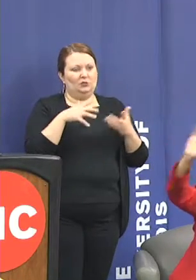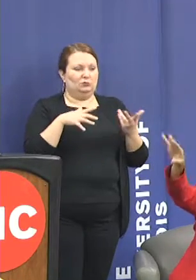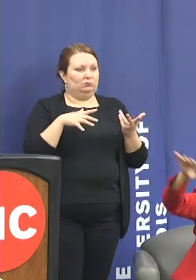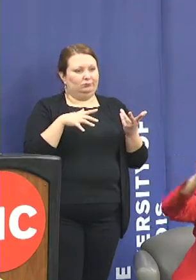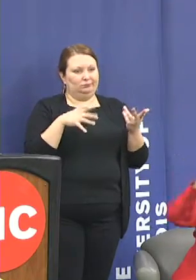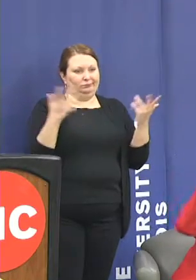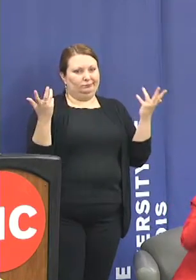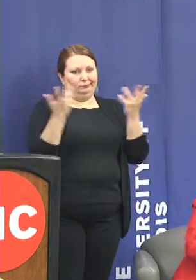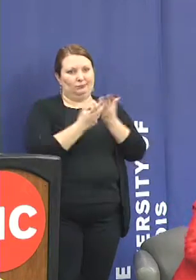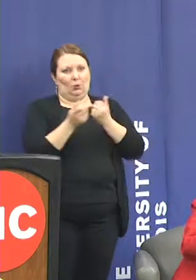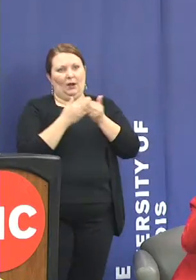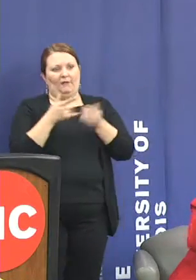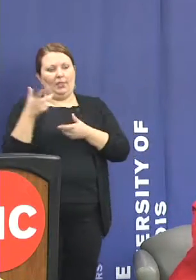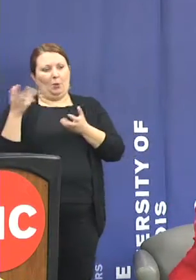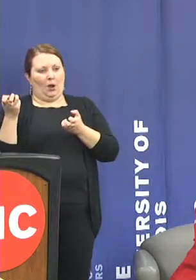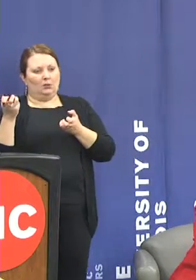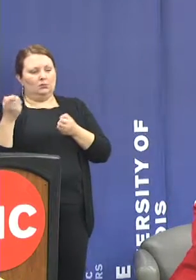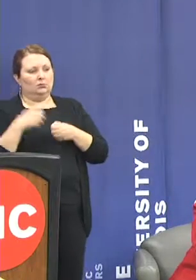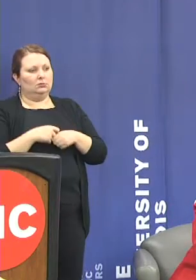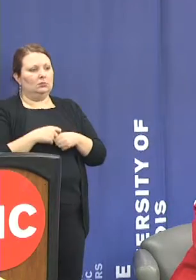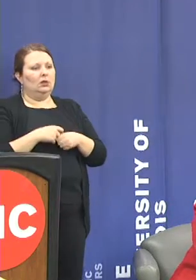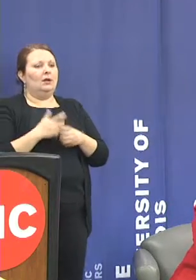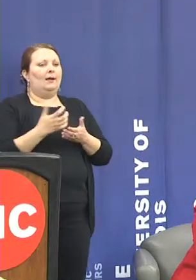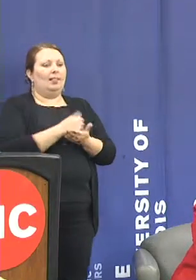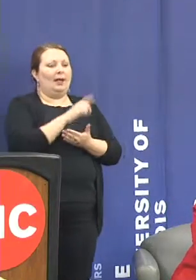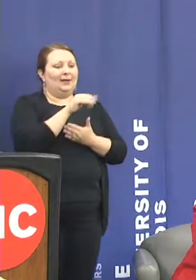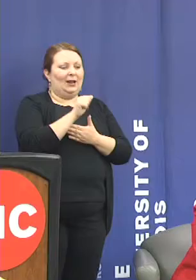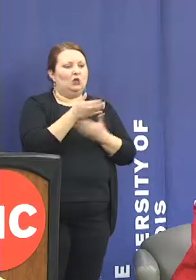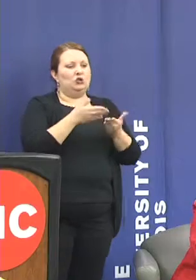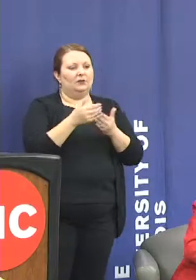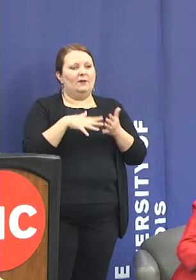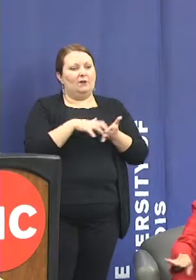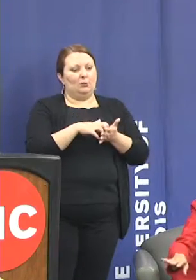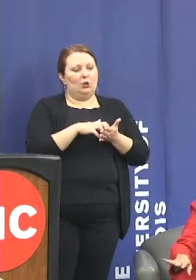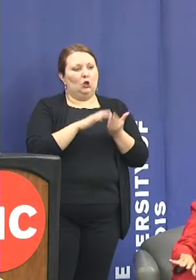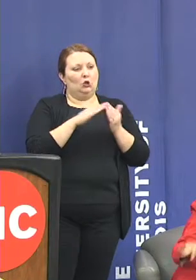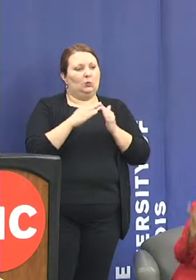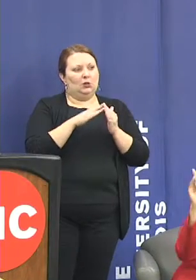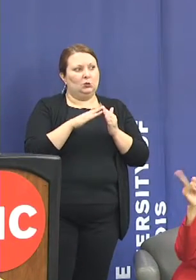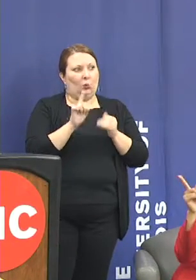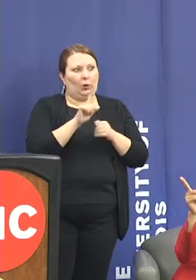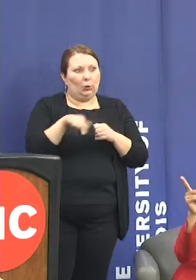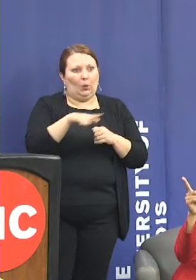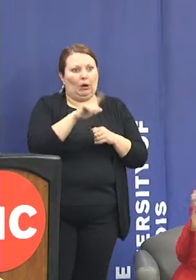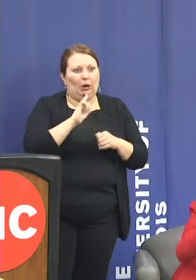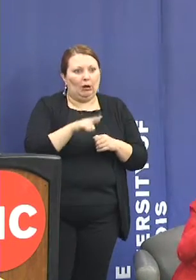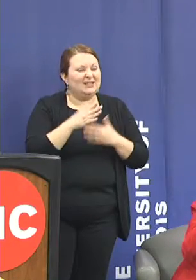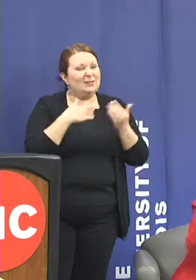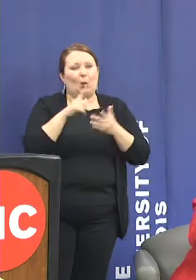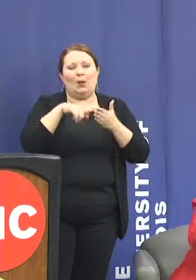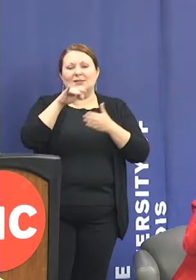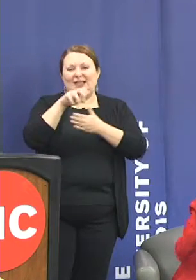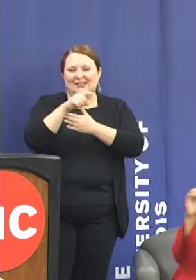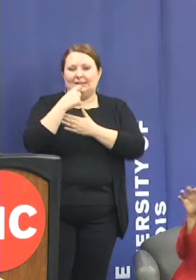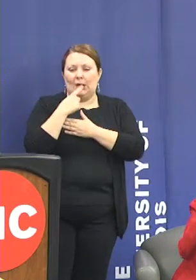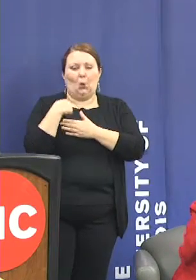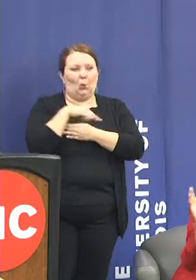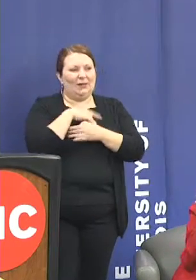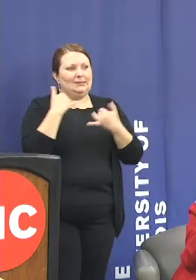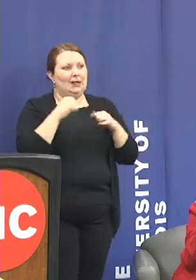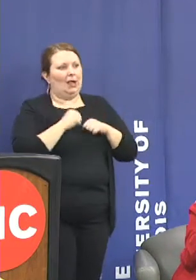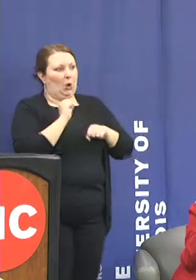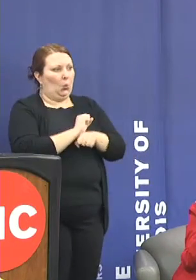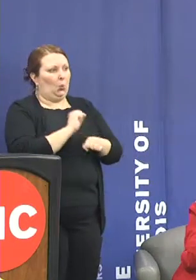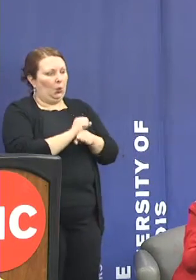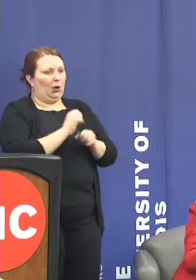aggregate it to whatever they want. Collect data that serves vulnerable communities where you are. Doesn't matter what the census does. We can